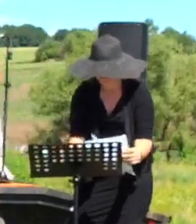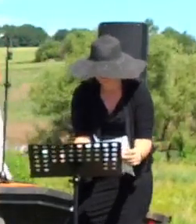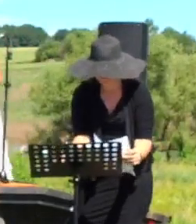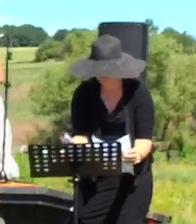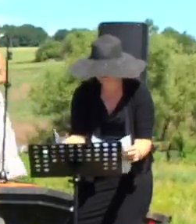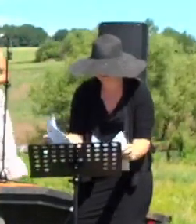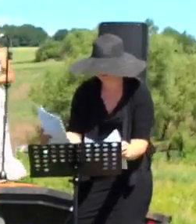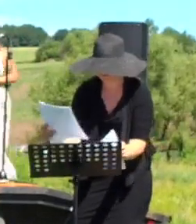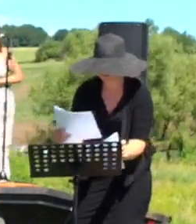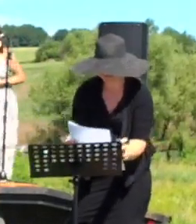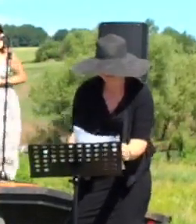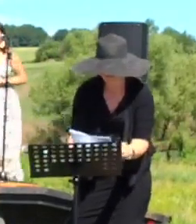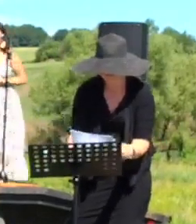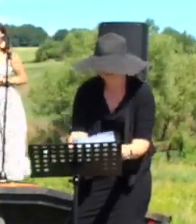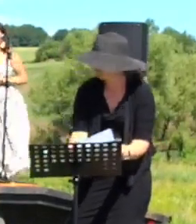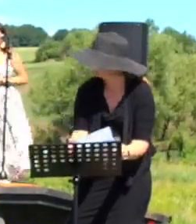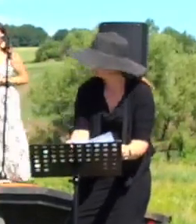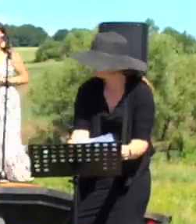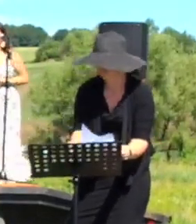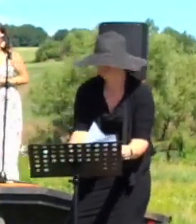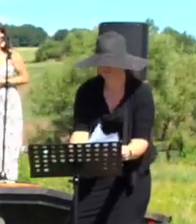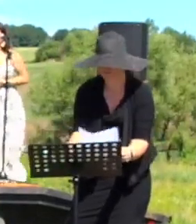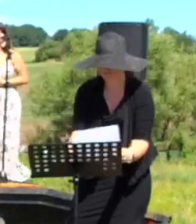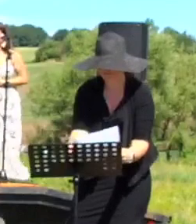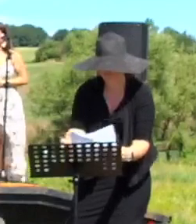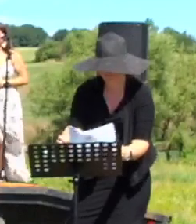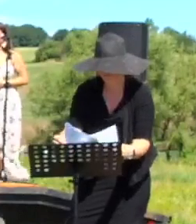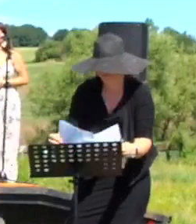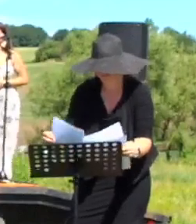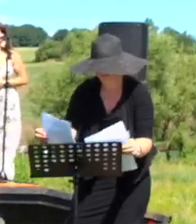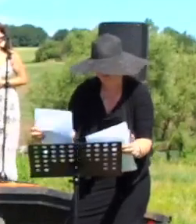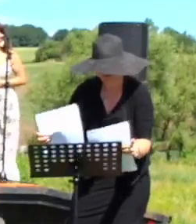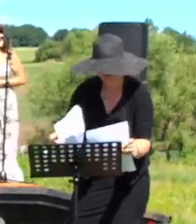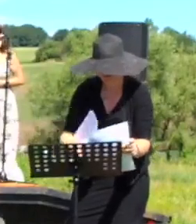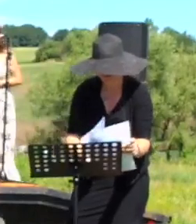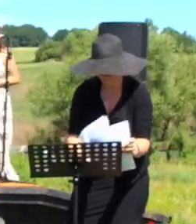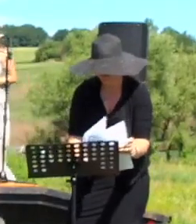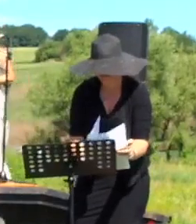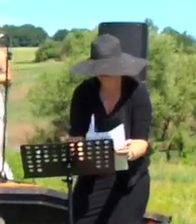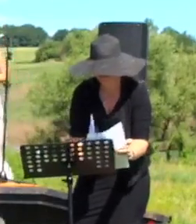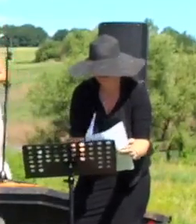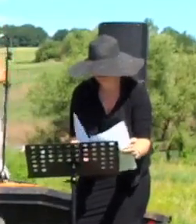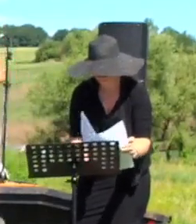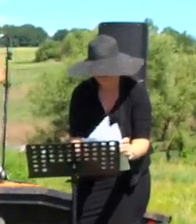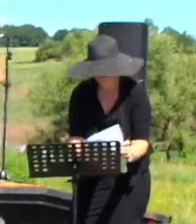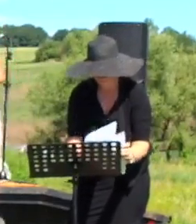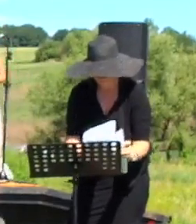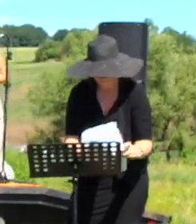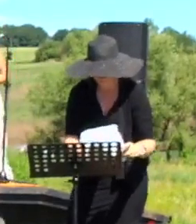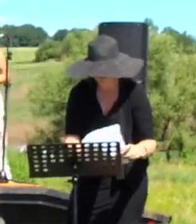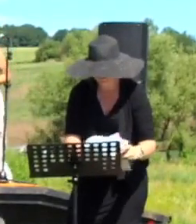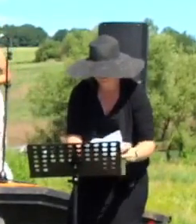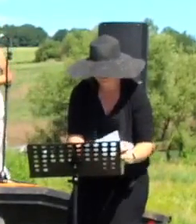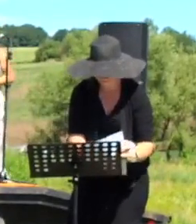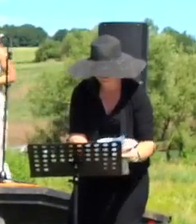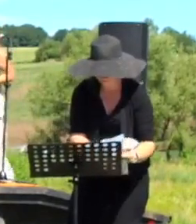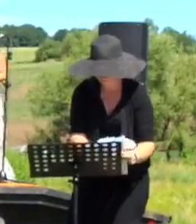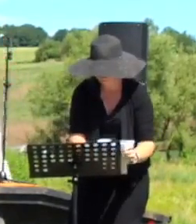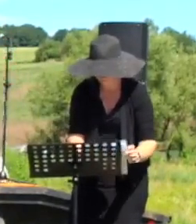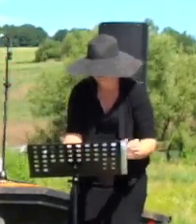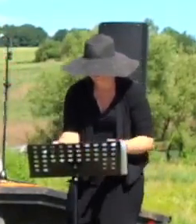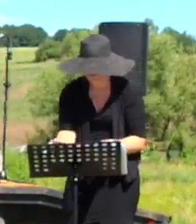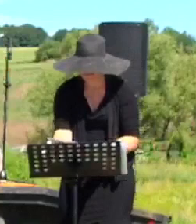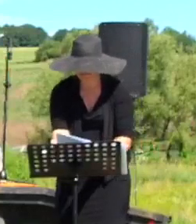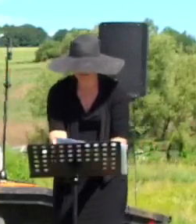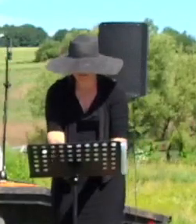I forgot to introduce you to Pastor James earlier, my brother in Christ. I'm sorry, I forgot you.